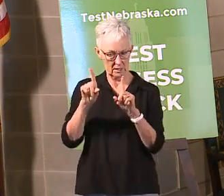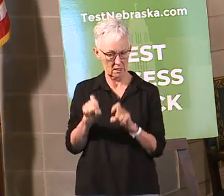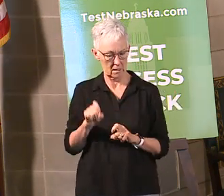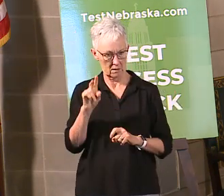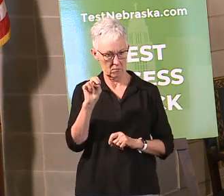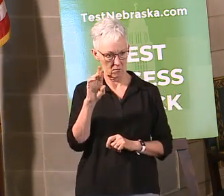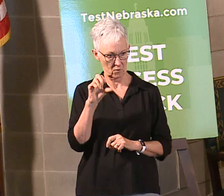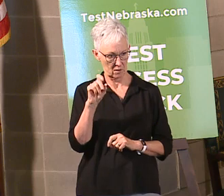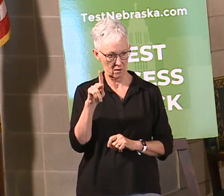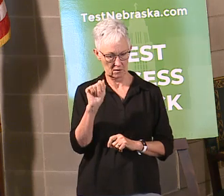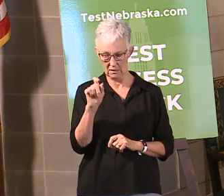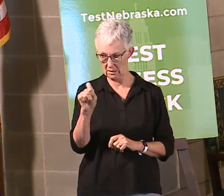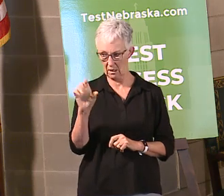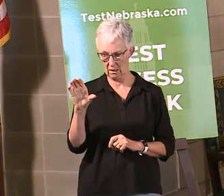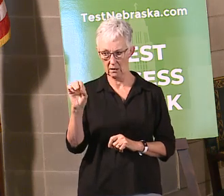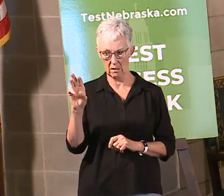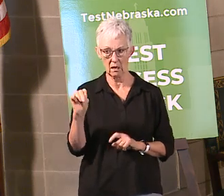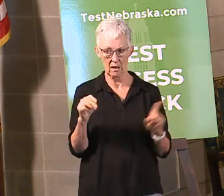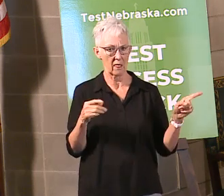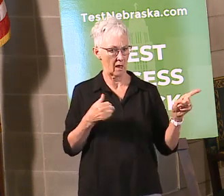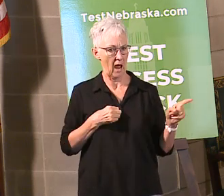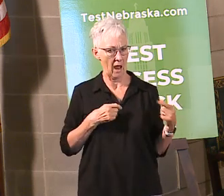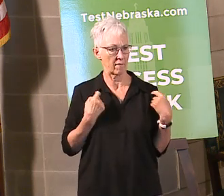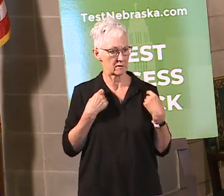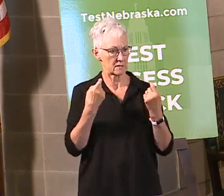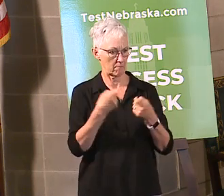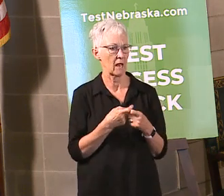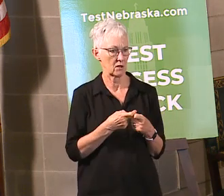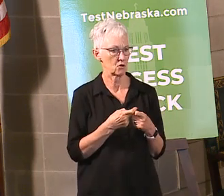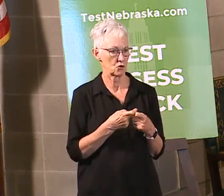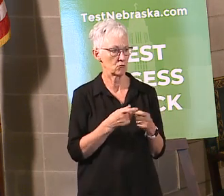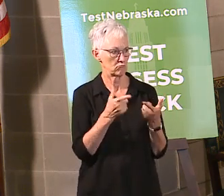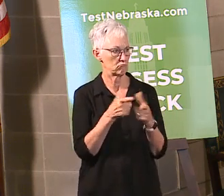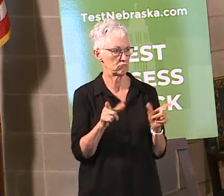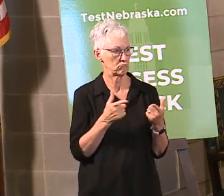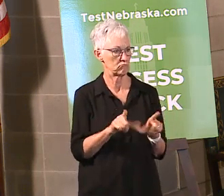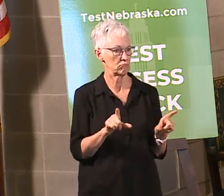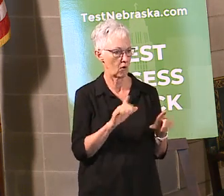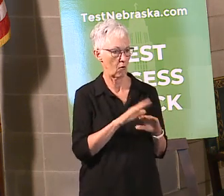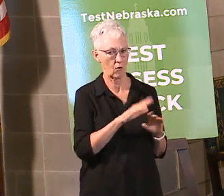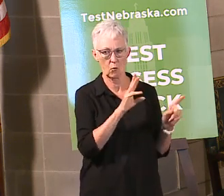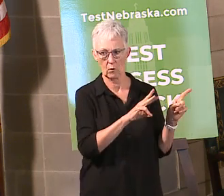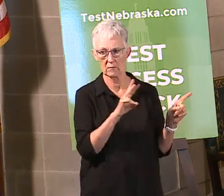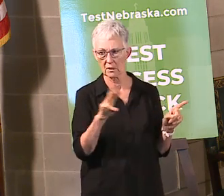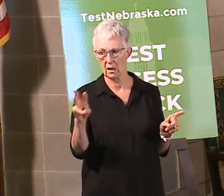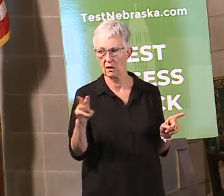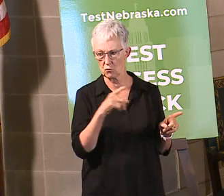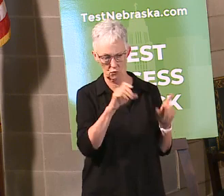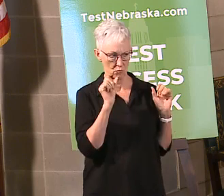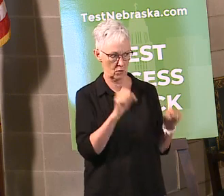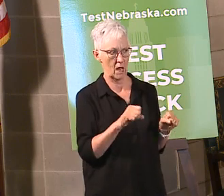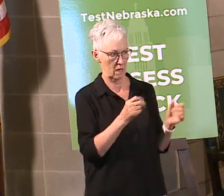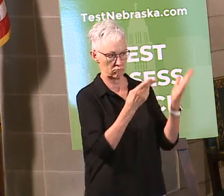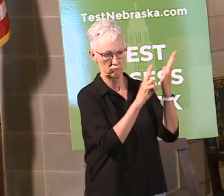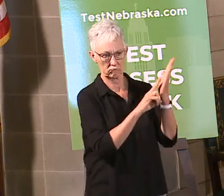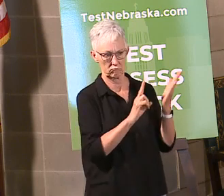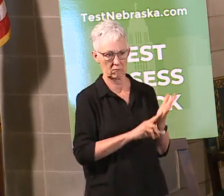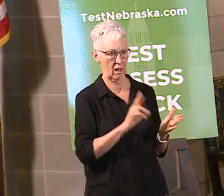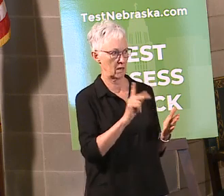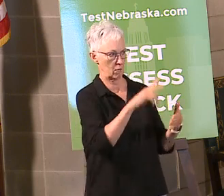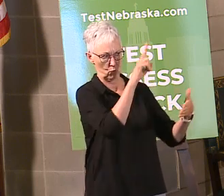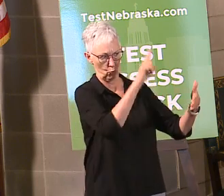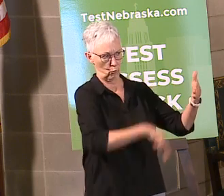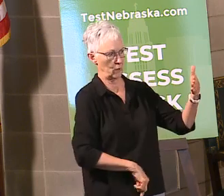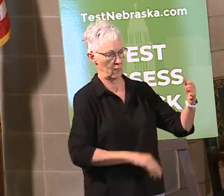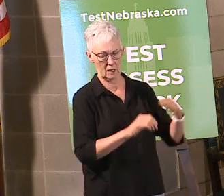testnebraska.com/ES. It's our Spanish language portal to doing the test. It's the same assessment. We're encouraging Spanish language speakers, if they prefer to do it